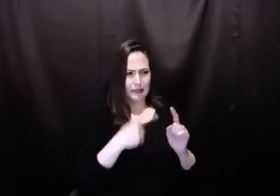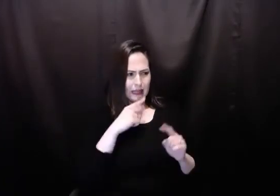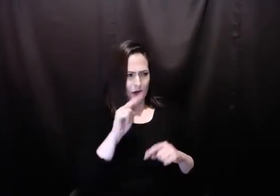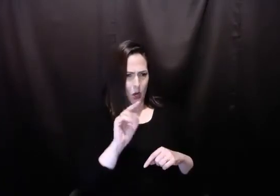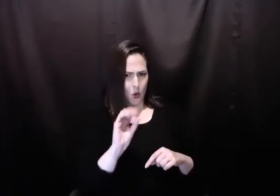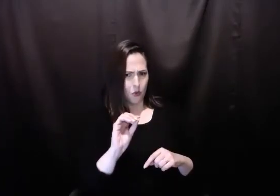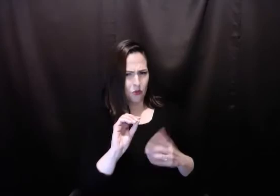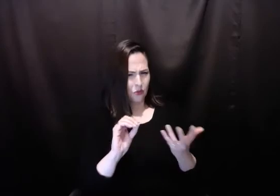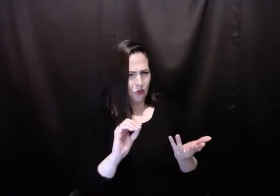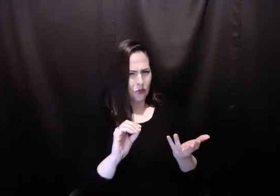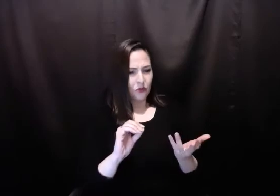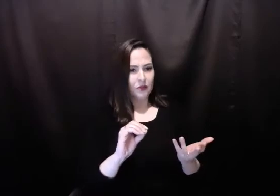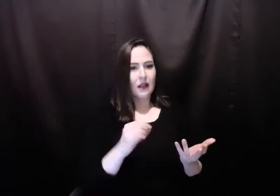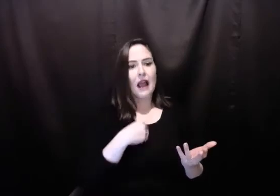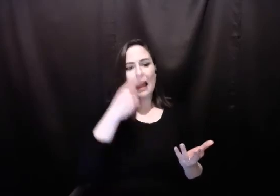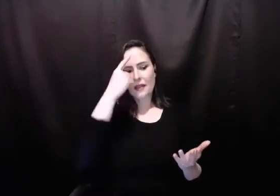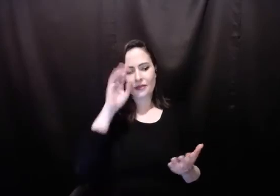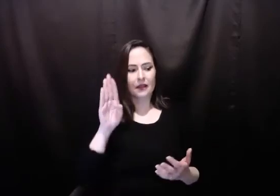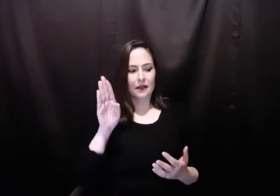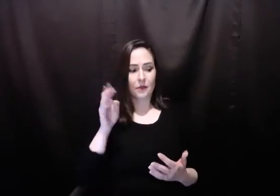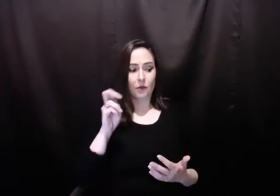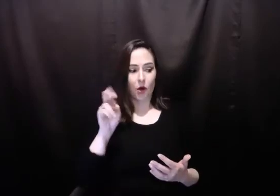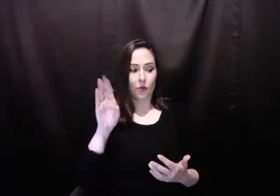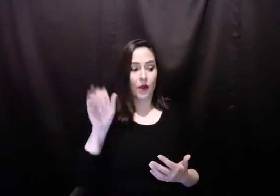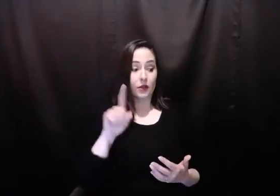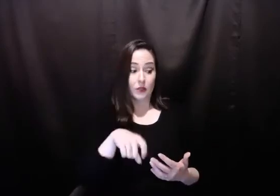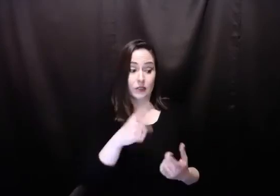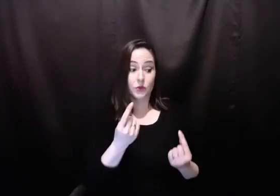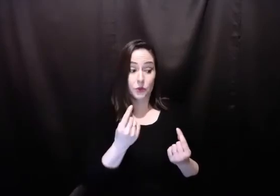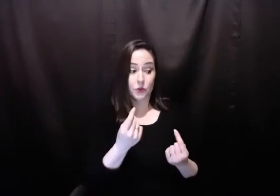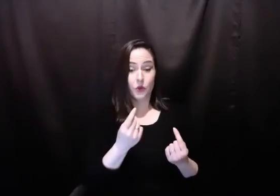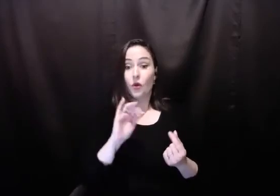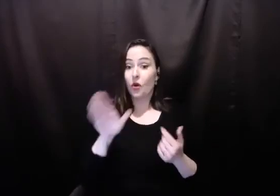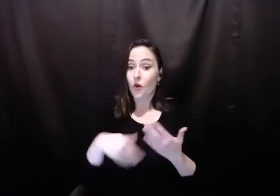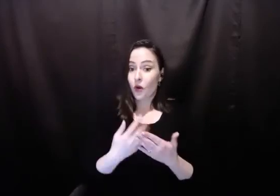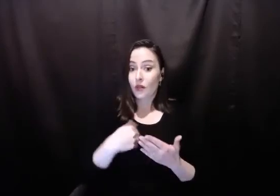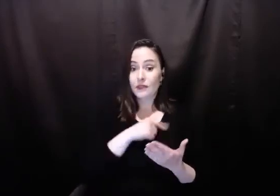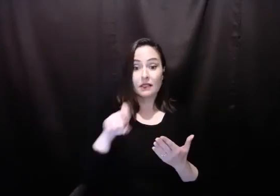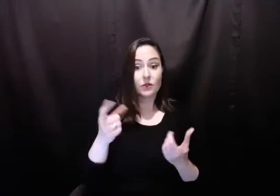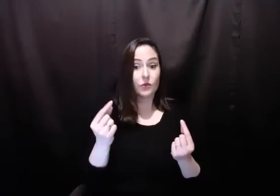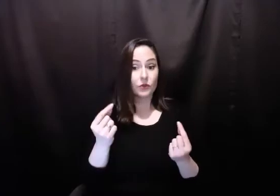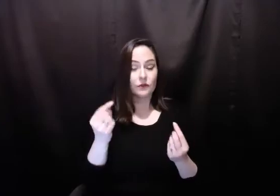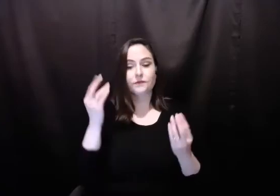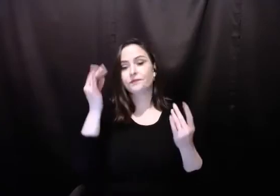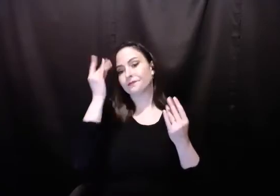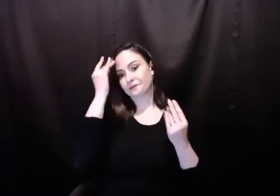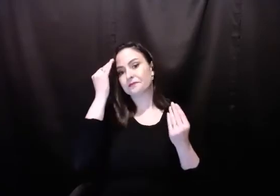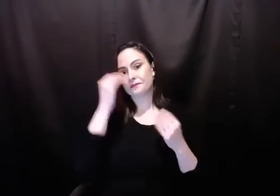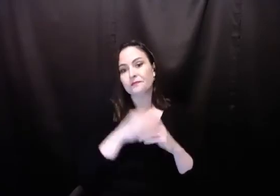to think. Because so many of us automatically, oh, I'll do that. Sure, I'll do that. Yeah, I can do that. And then we resent whoever asks us.